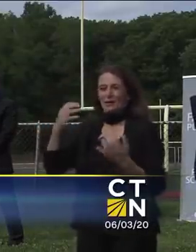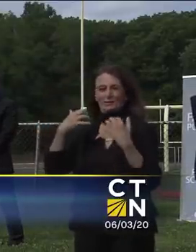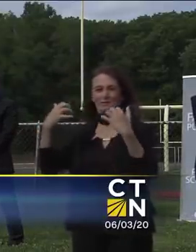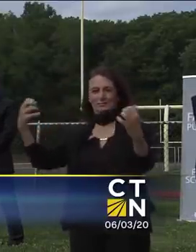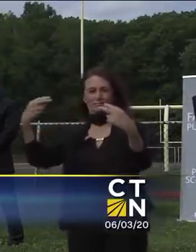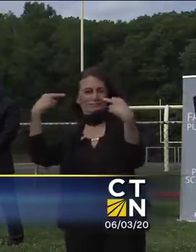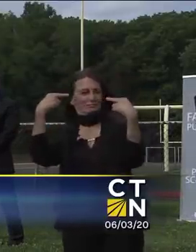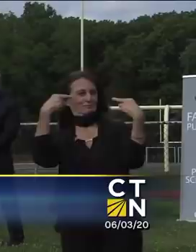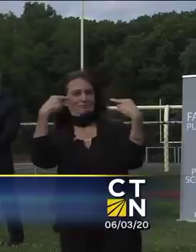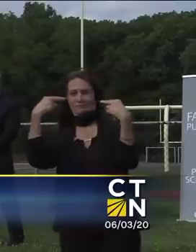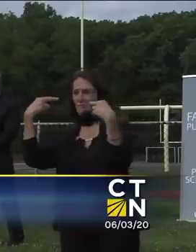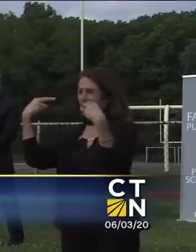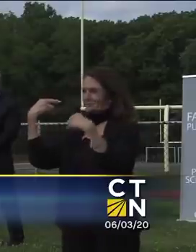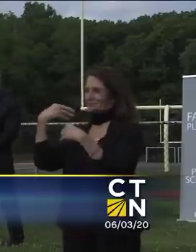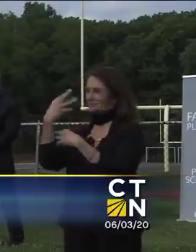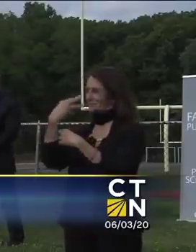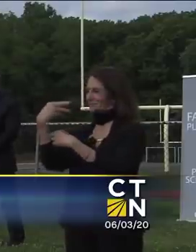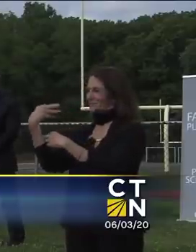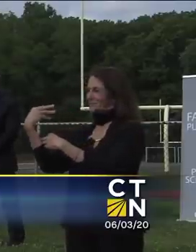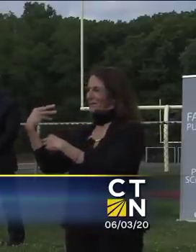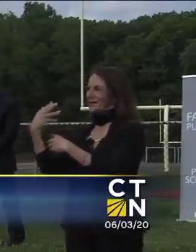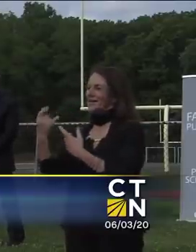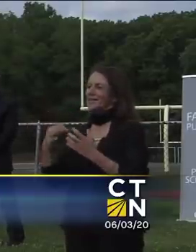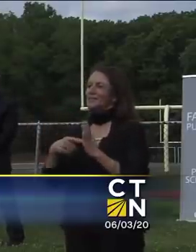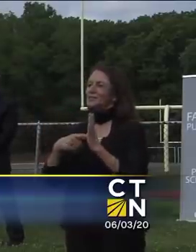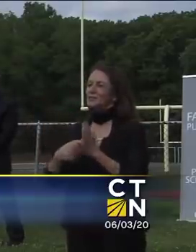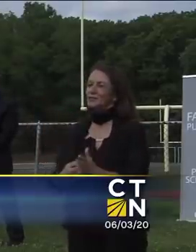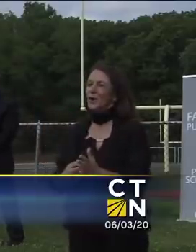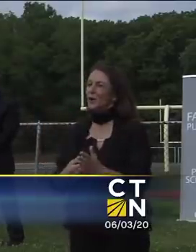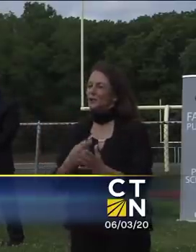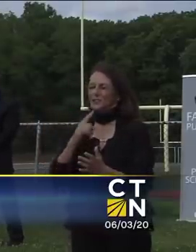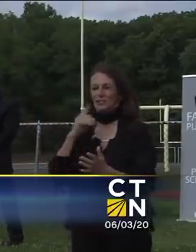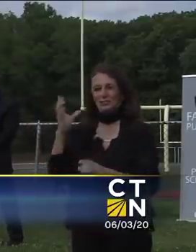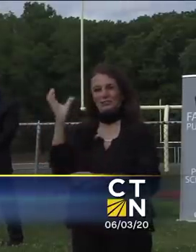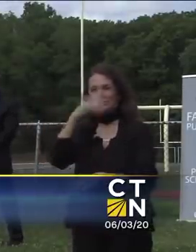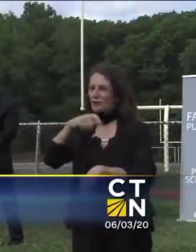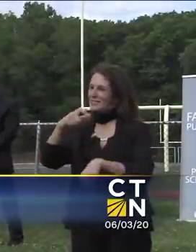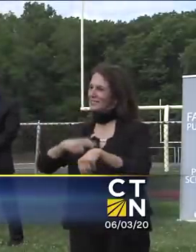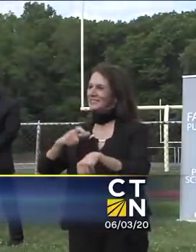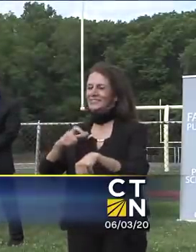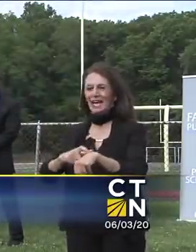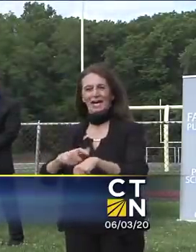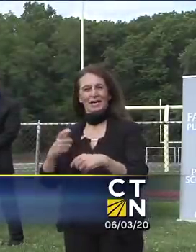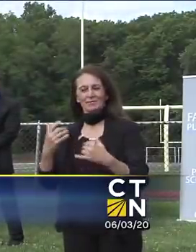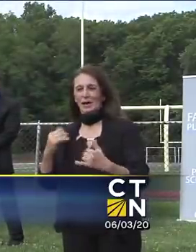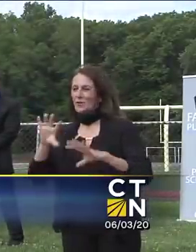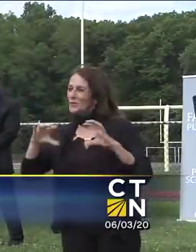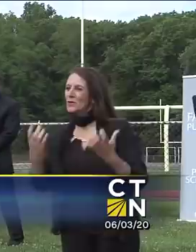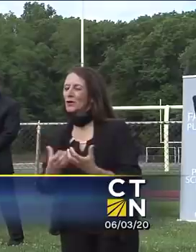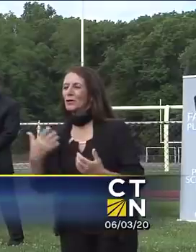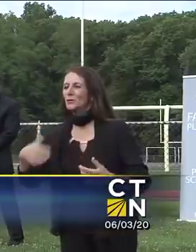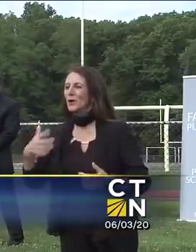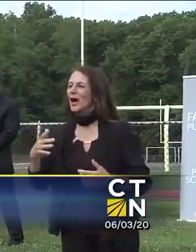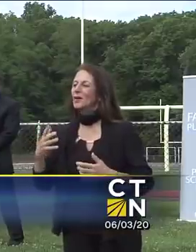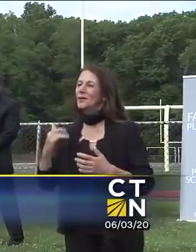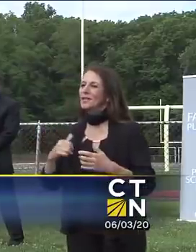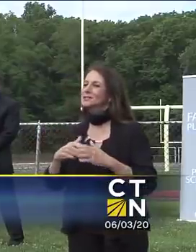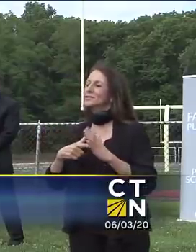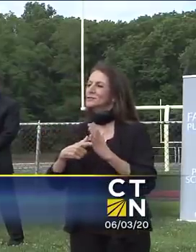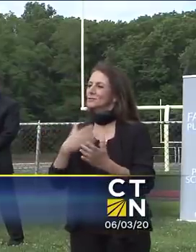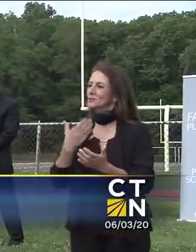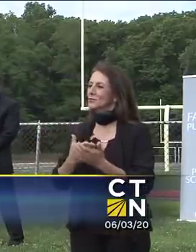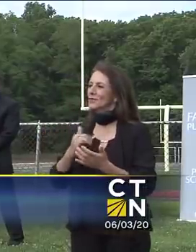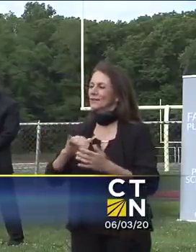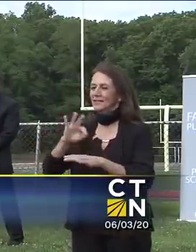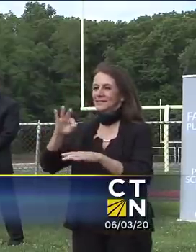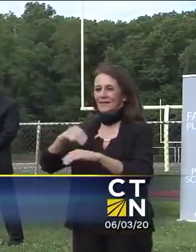all this news media. So I think it shows just what an atypical time we're living in right now, and that's just further reinforced by the fact that